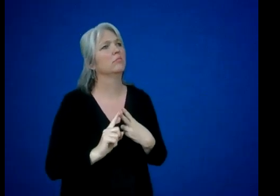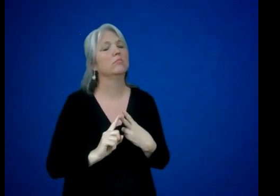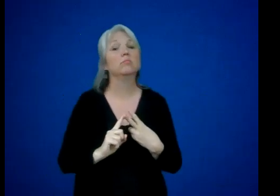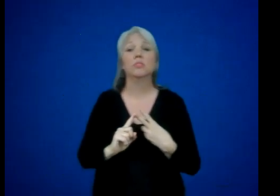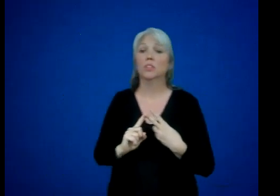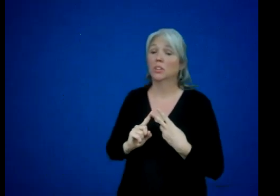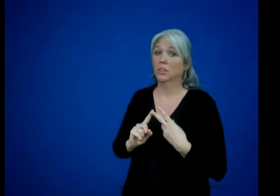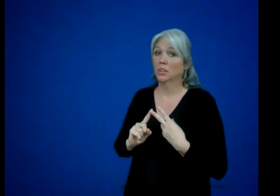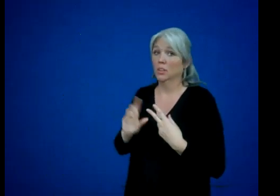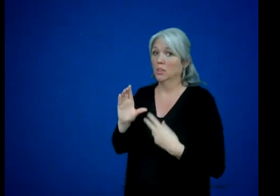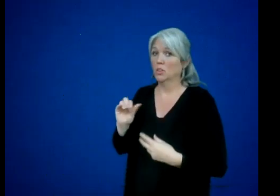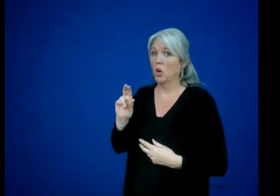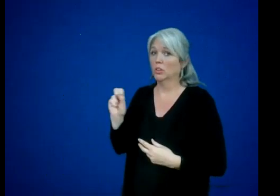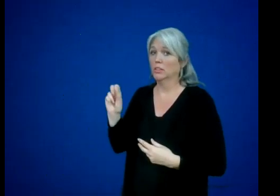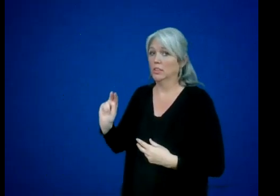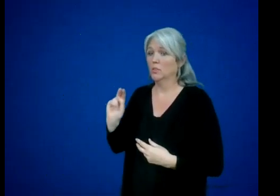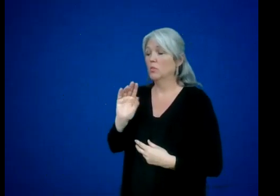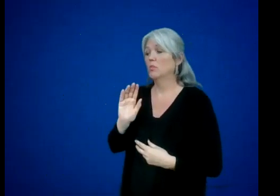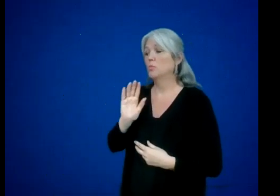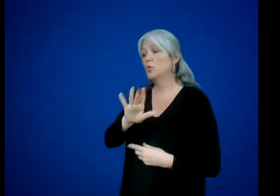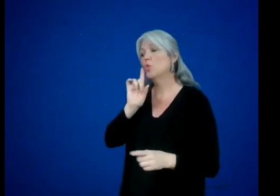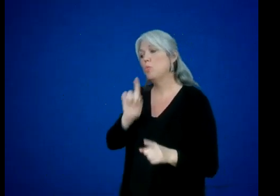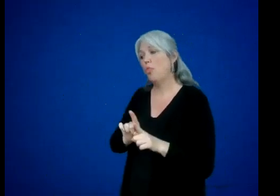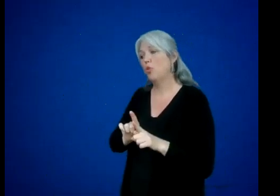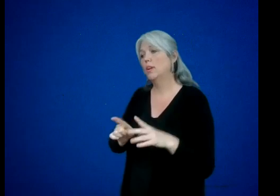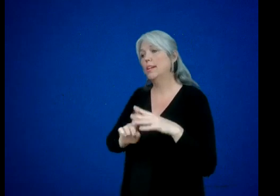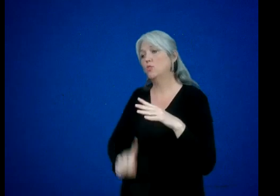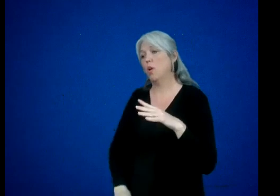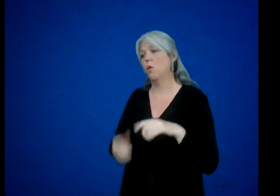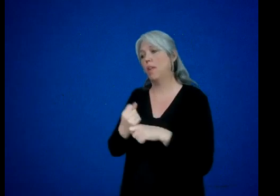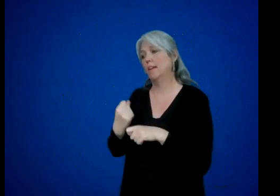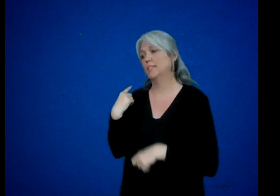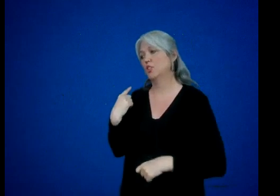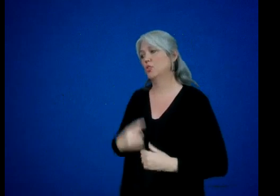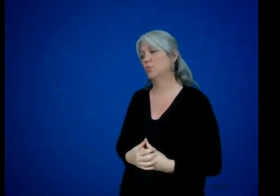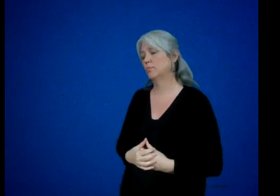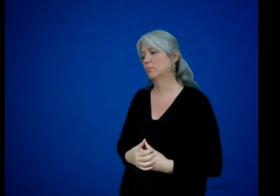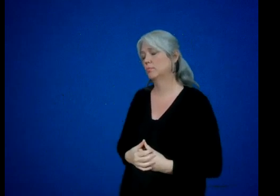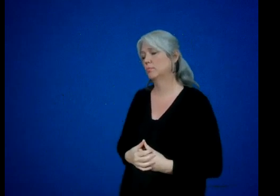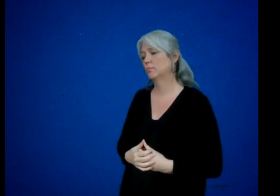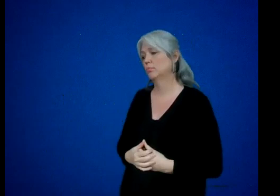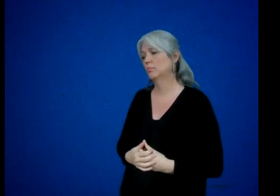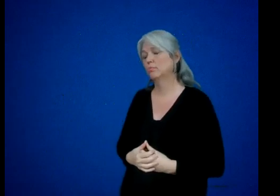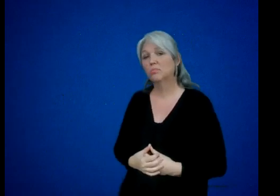Carson was her brother. He drowned last year. He's dead?